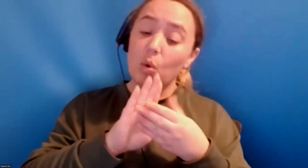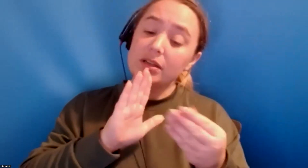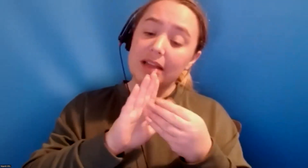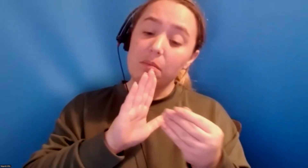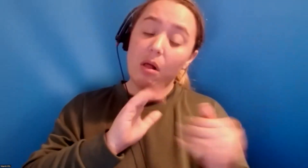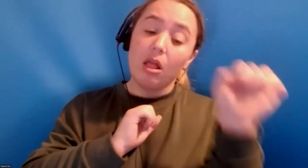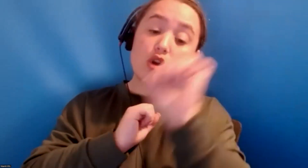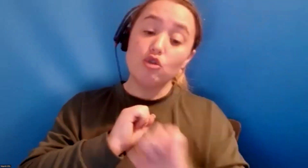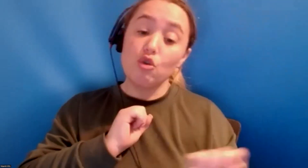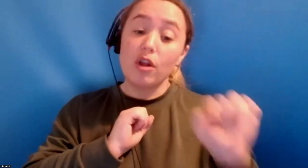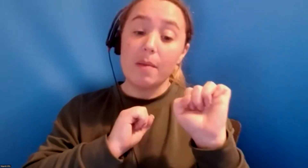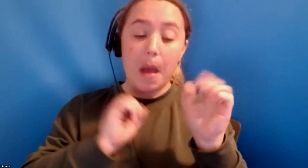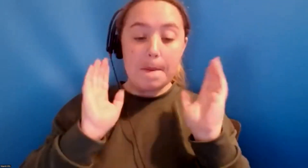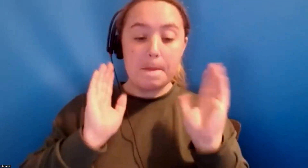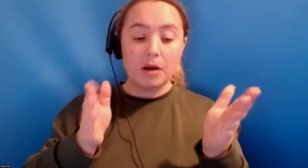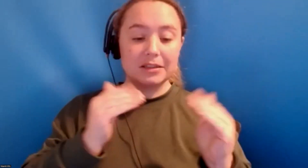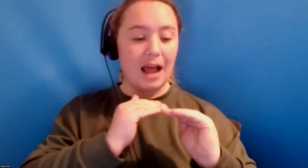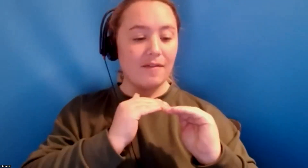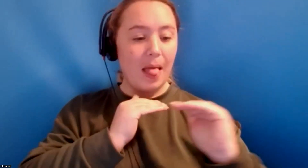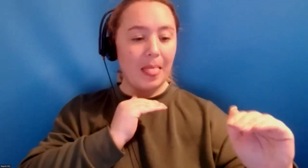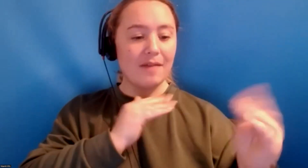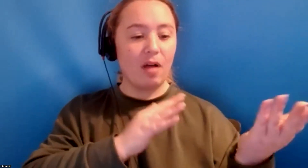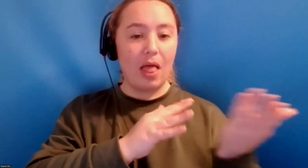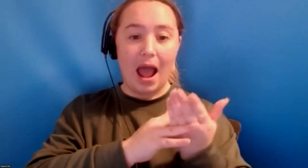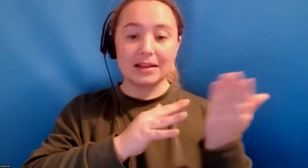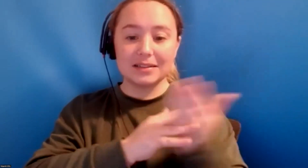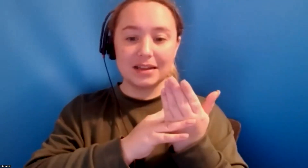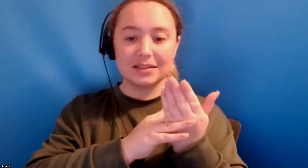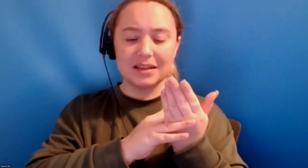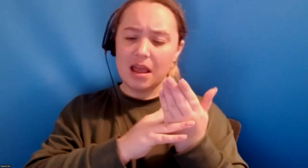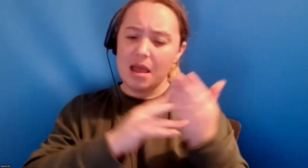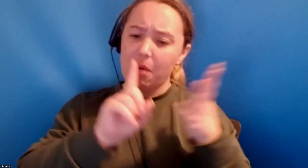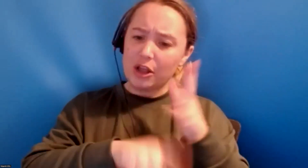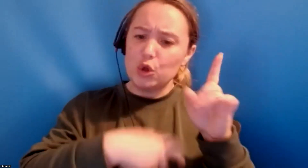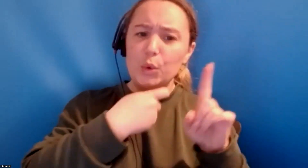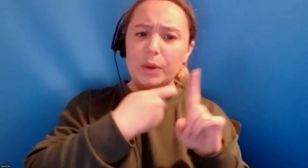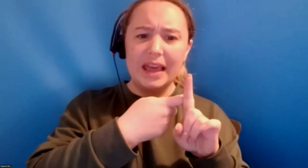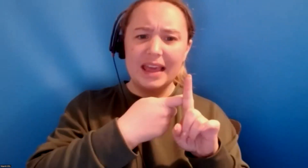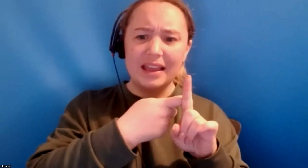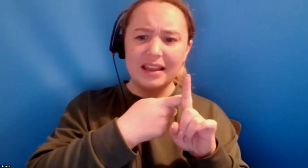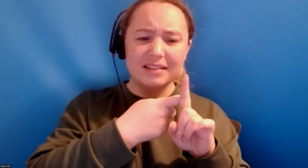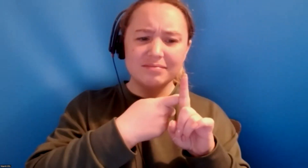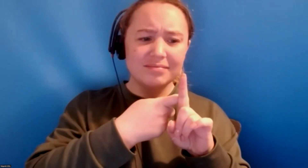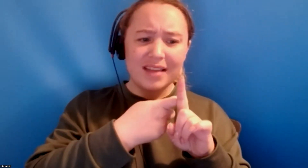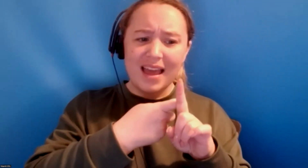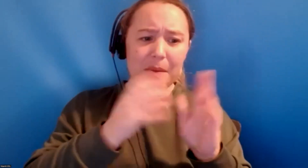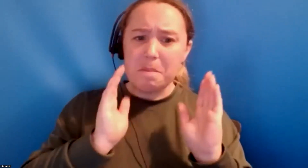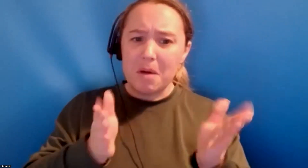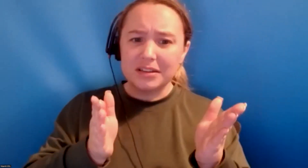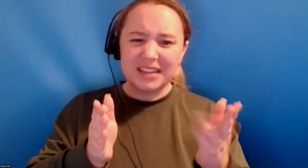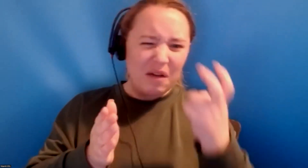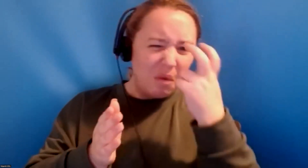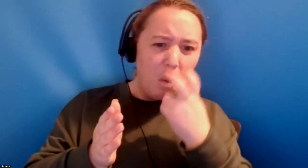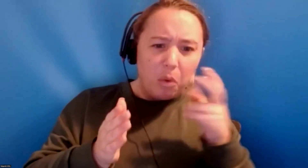that, disabled people are often kind of left at the mercy of rickety old ramps, or whether there's maybe a pram on the